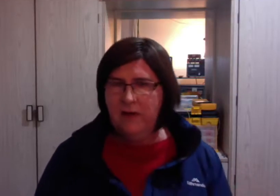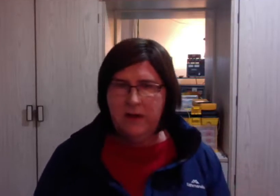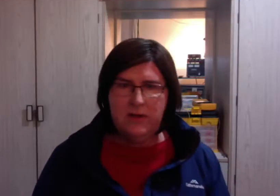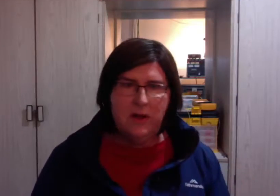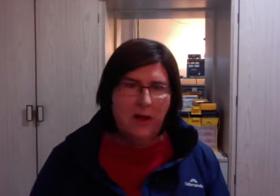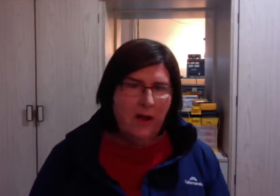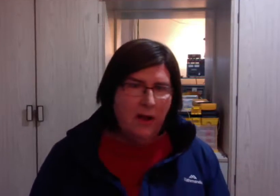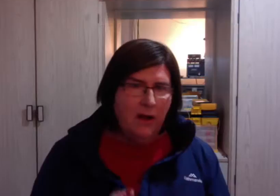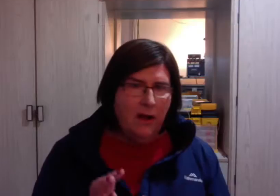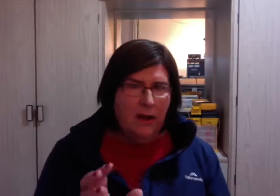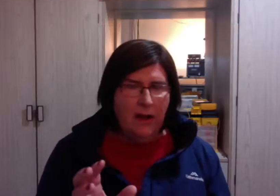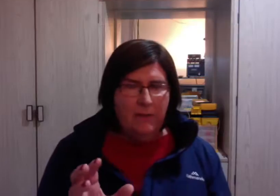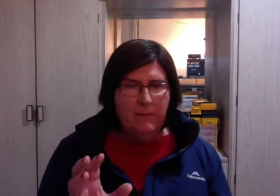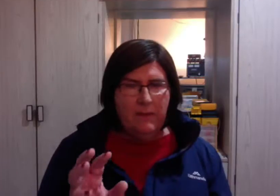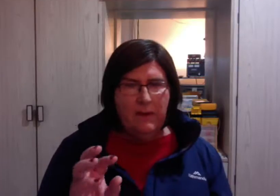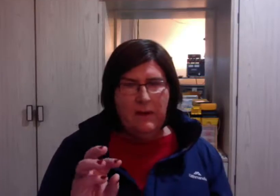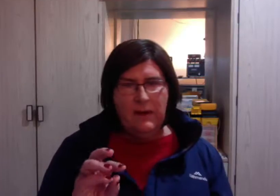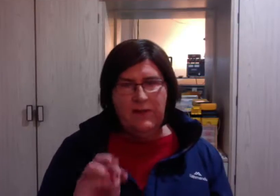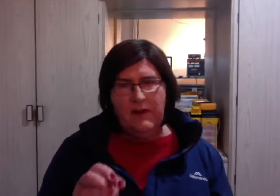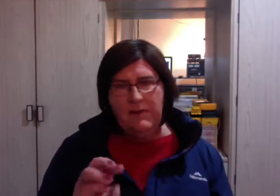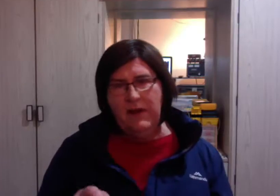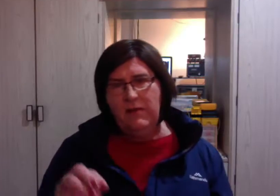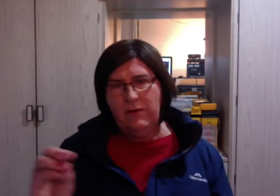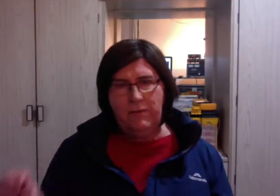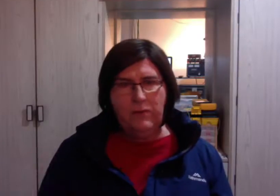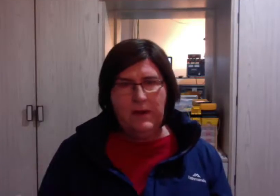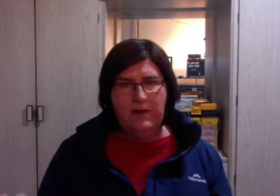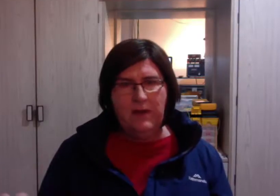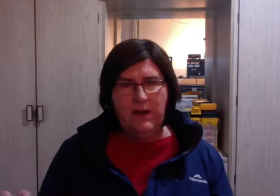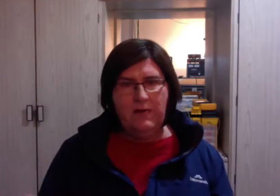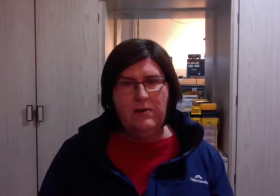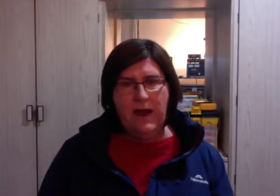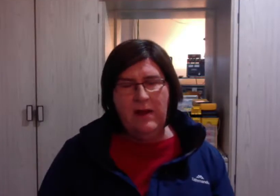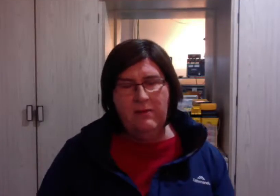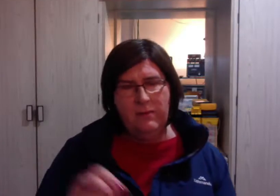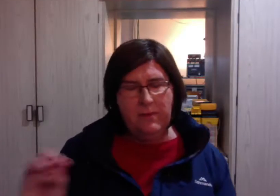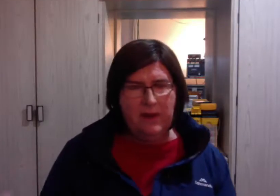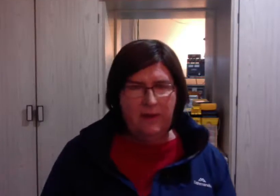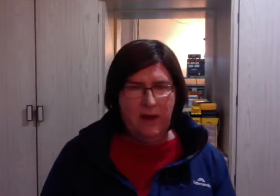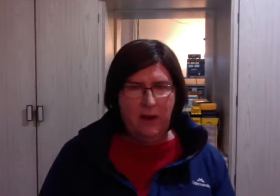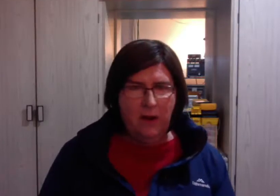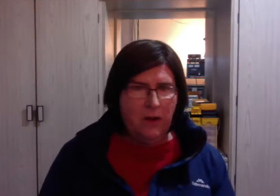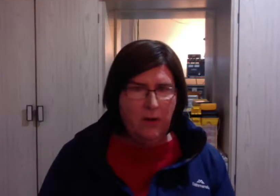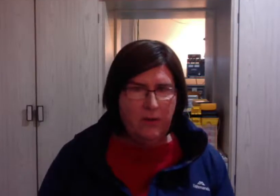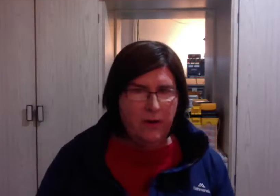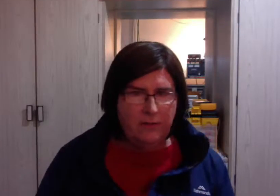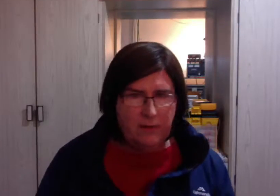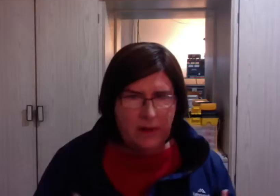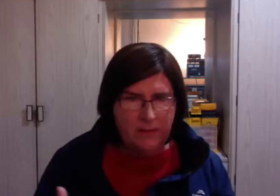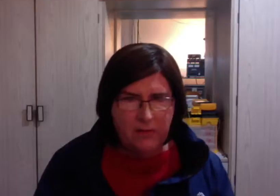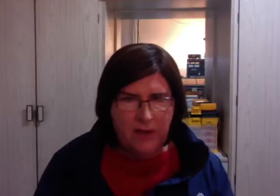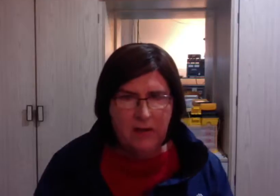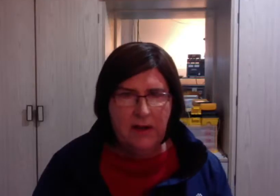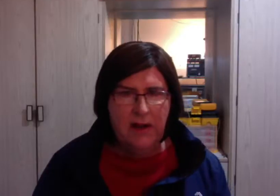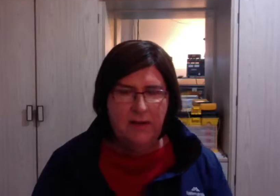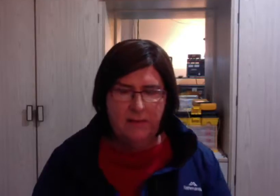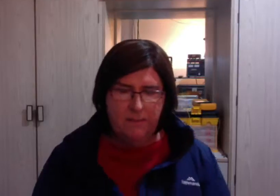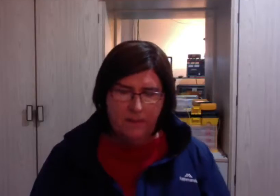range. And the safety factor is 4 PSI, so you add the 4 PSI onto whatever number you've calculated.